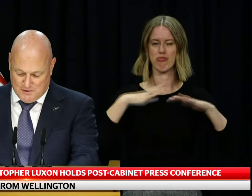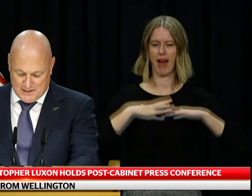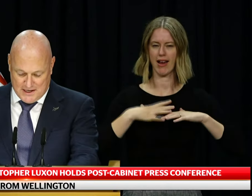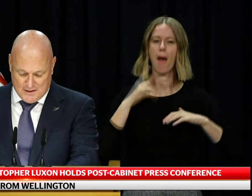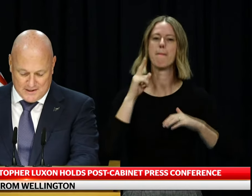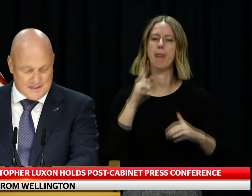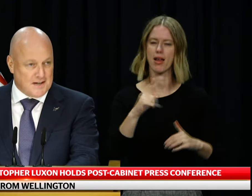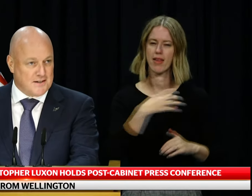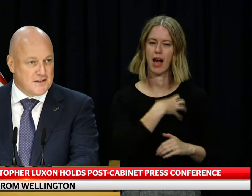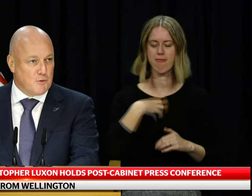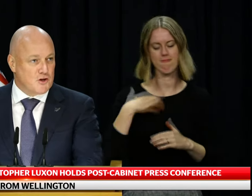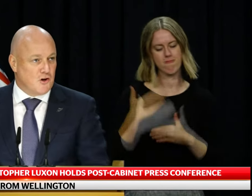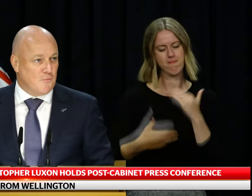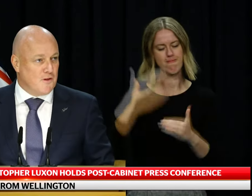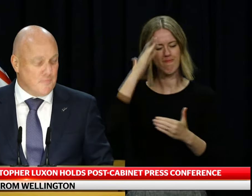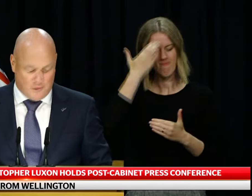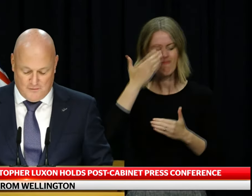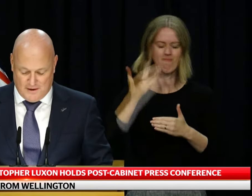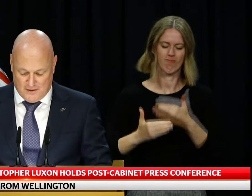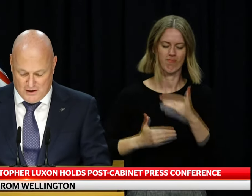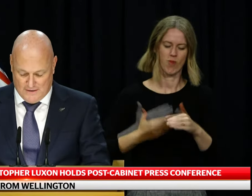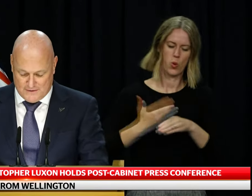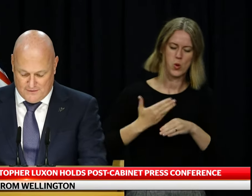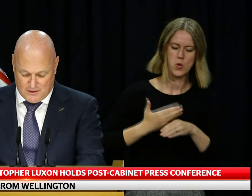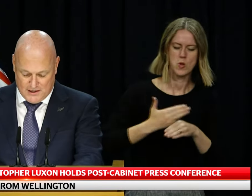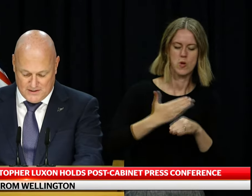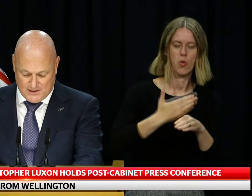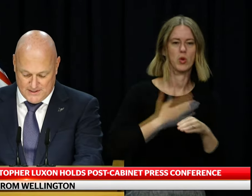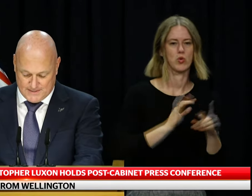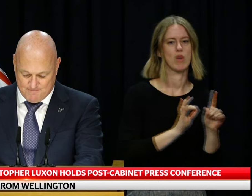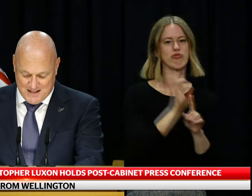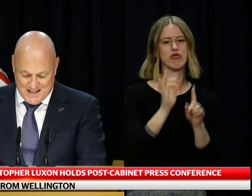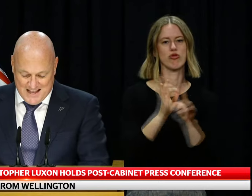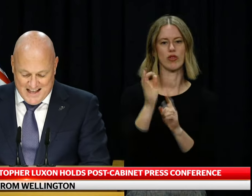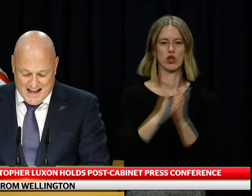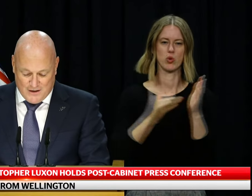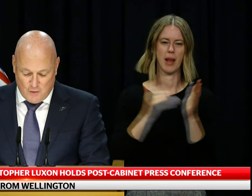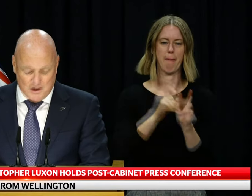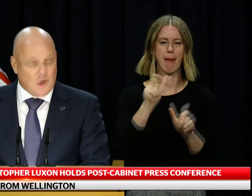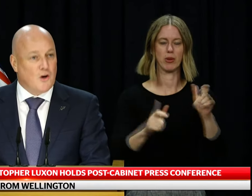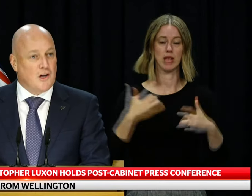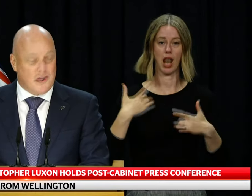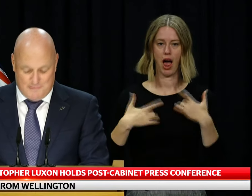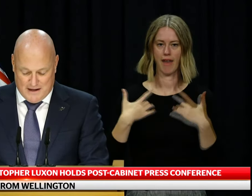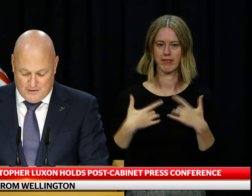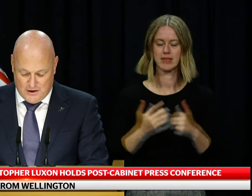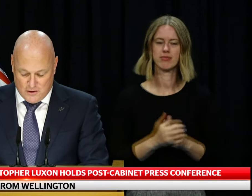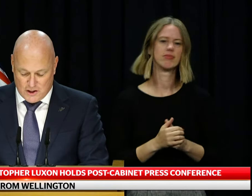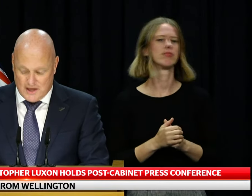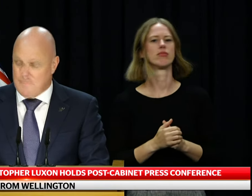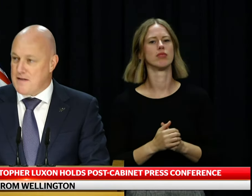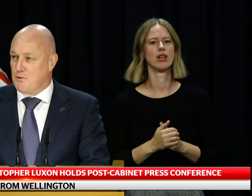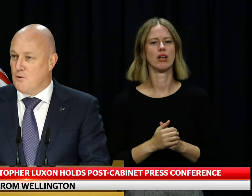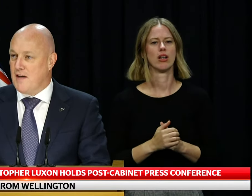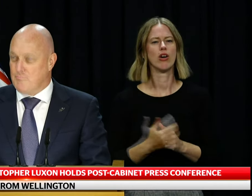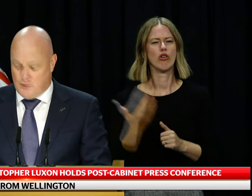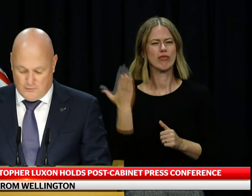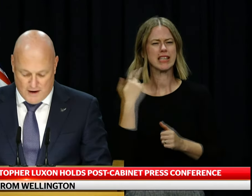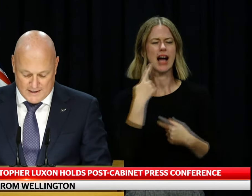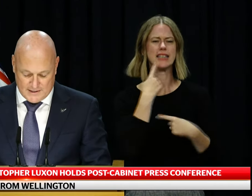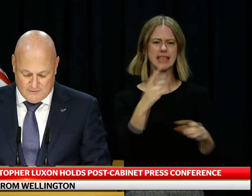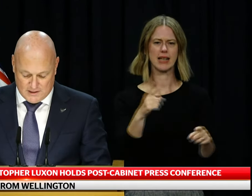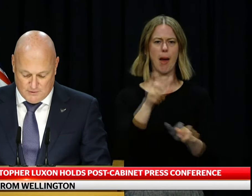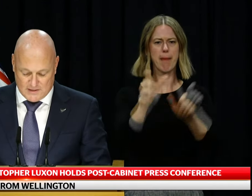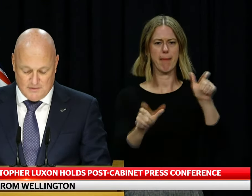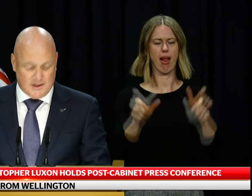absolutely determined to get things done and to push on with improving the lives of everyday New Zealanders. You've heard me talk a lot about the notion that people have